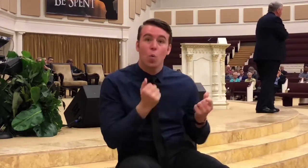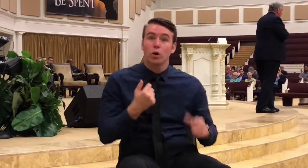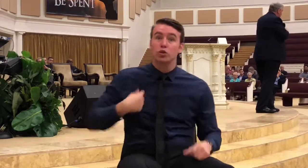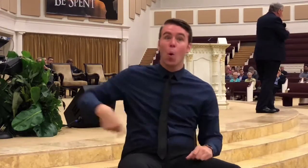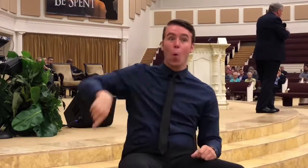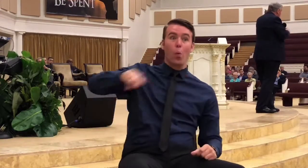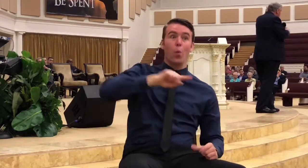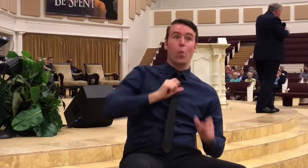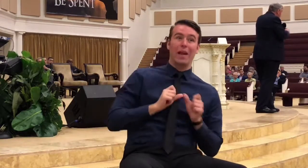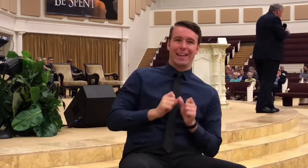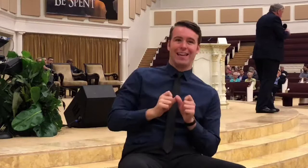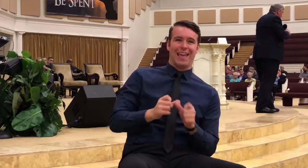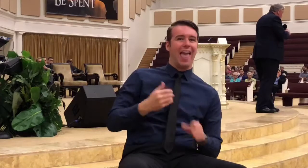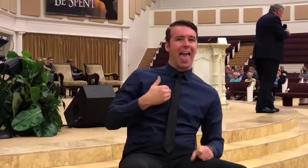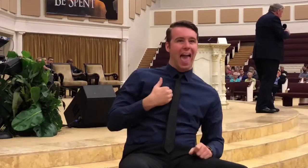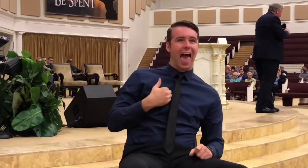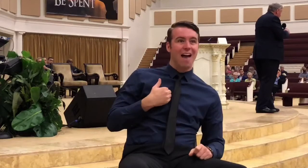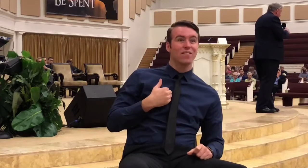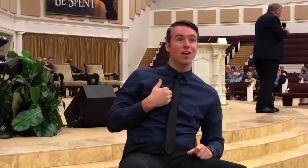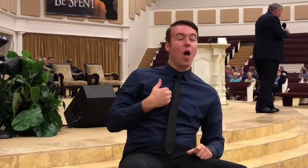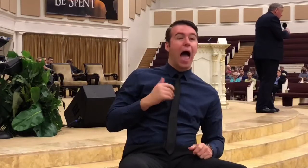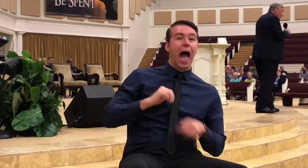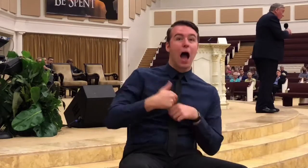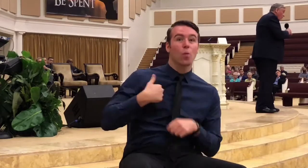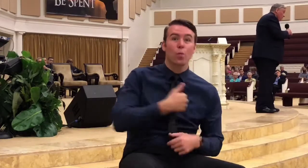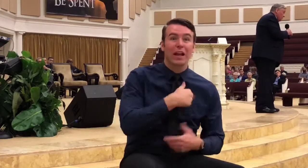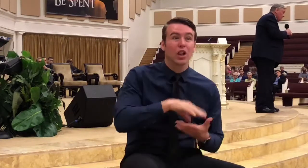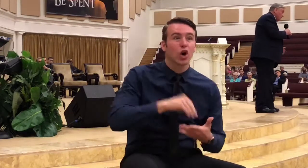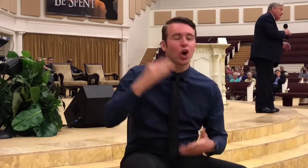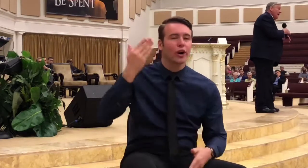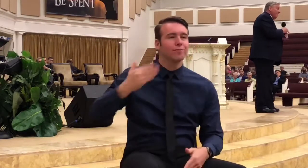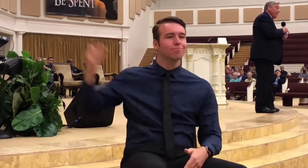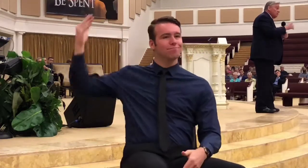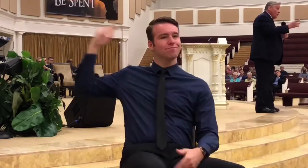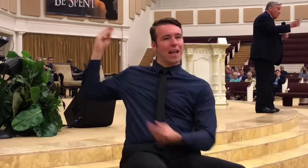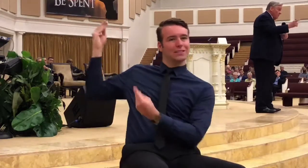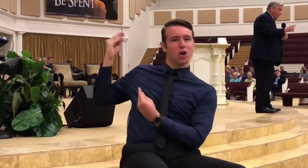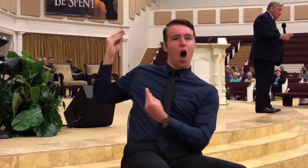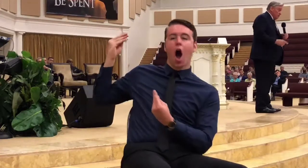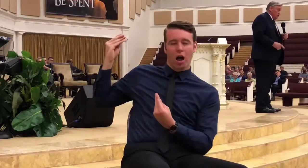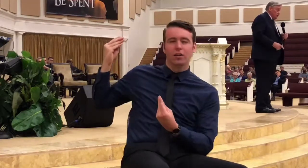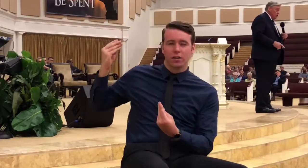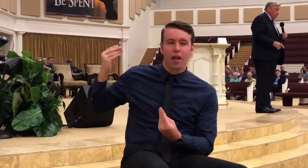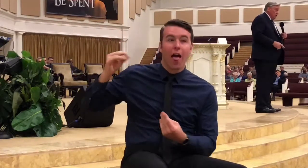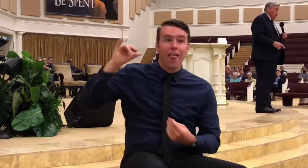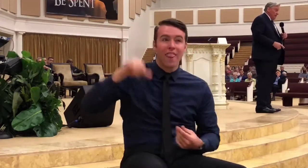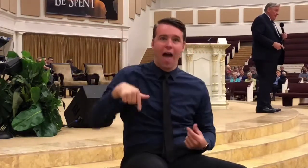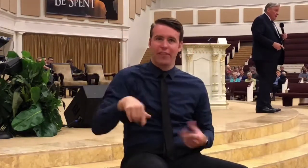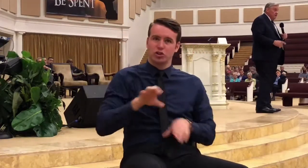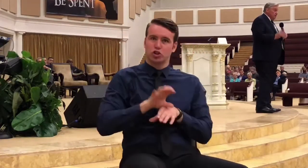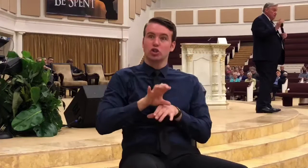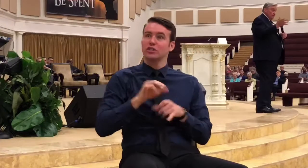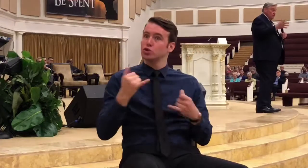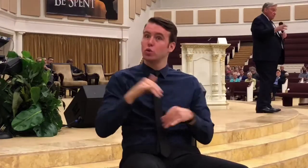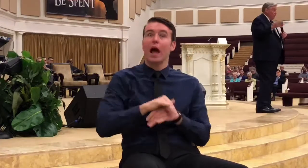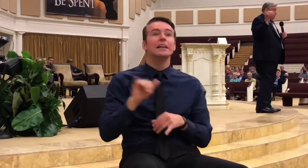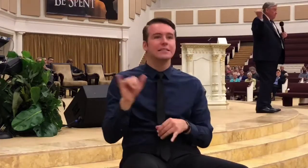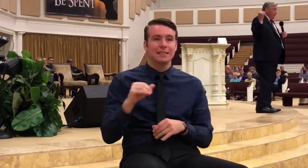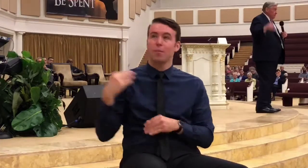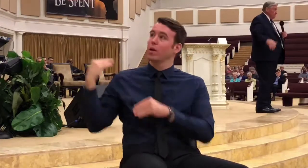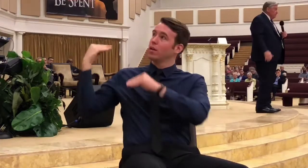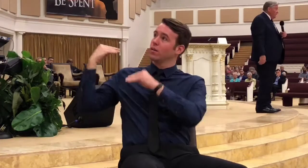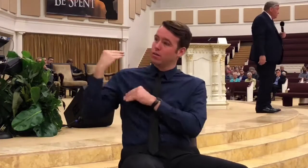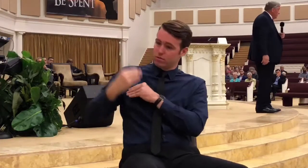I carried on from people that came before us that have set all of this up. And that's one of the things this church is doing tonight. This church is